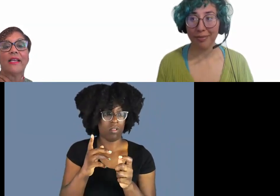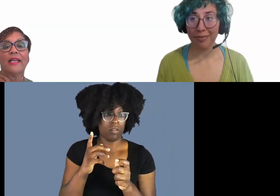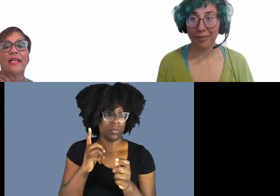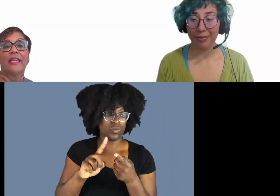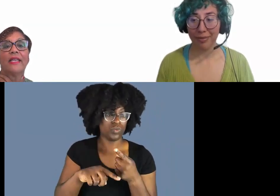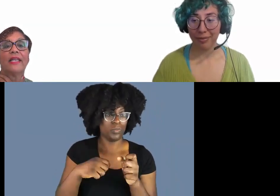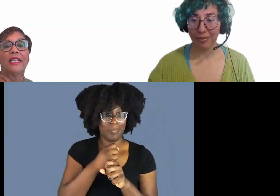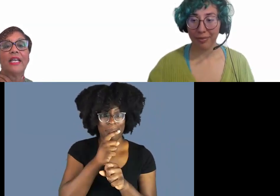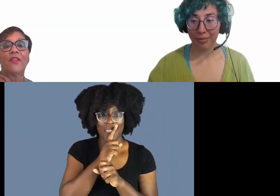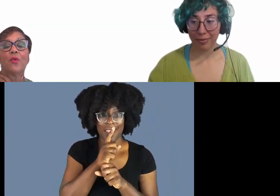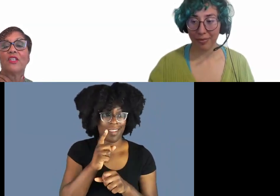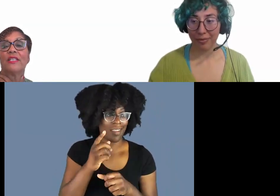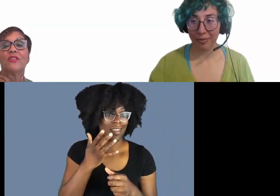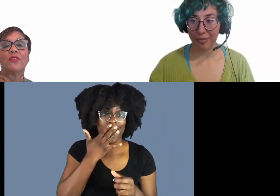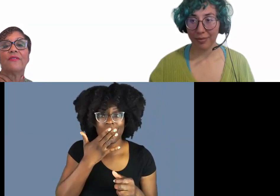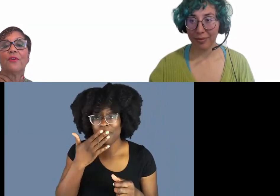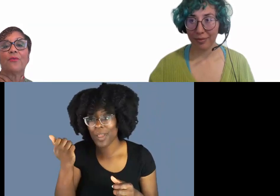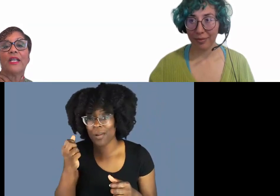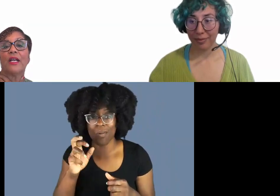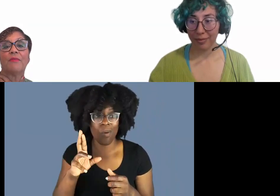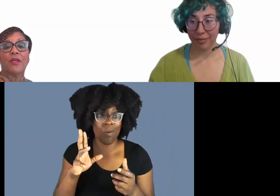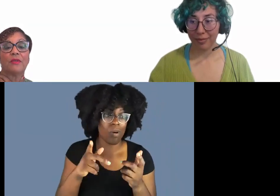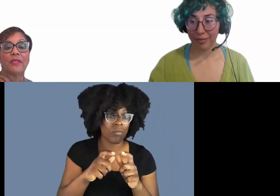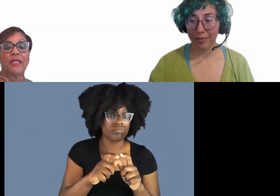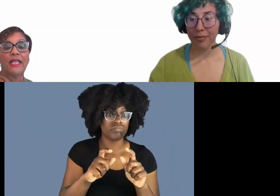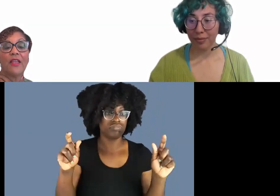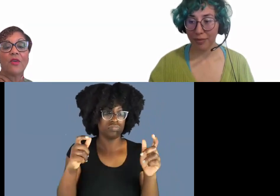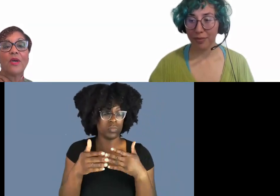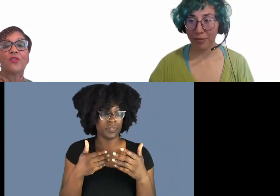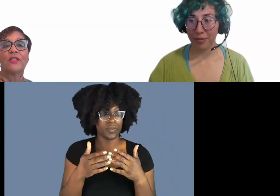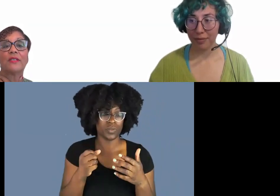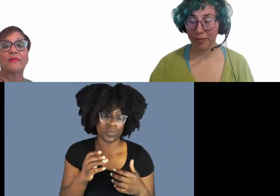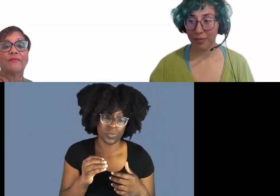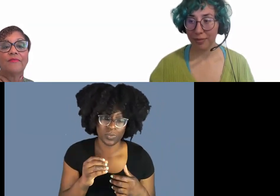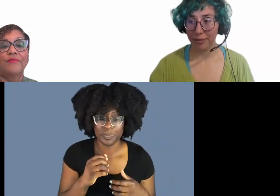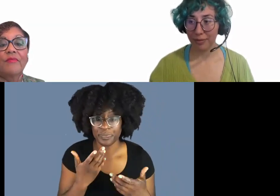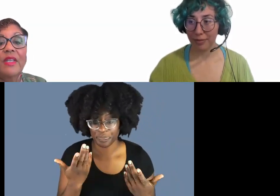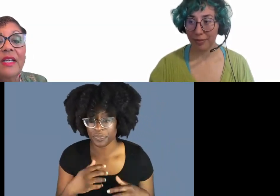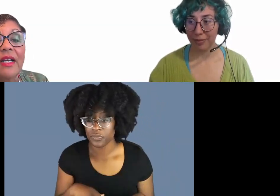Okay. Any other questions? And certainly feel free to unmute. Any other questions?